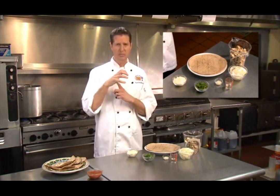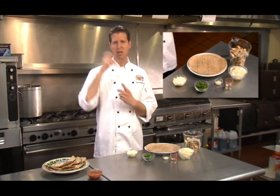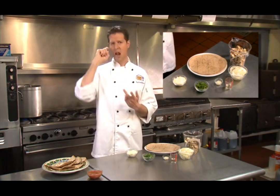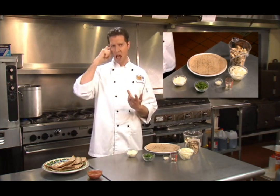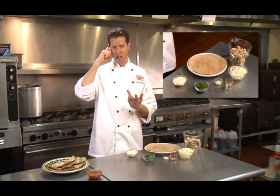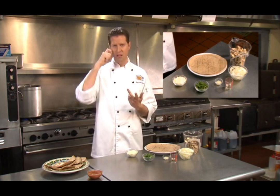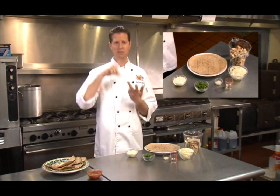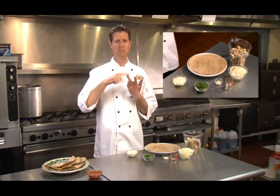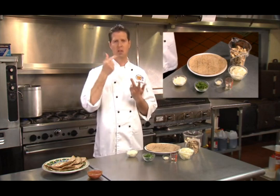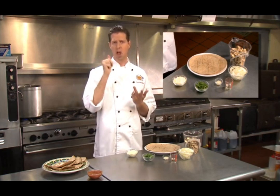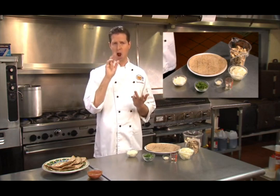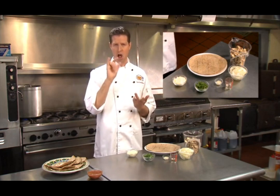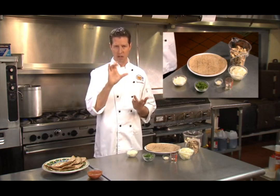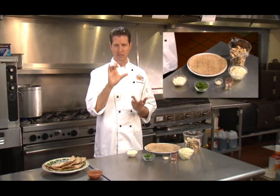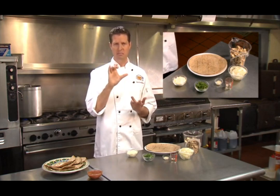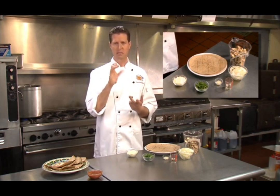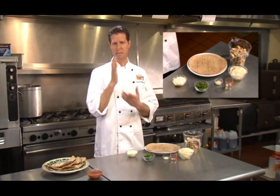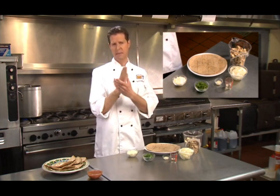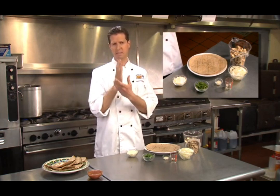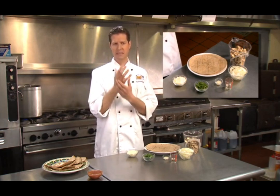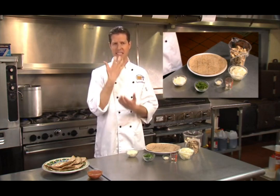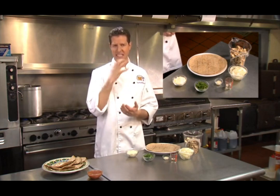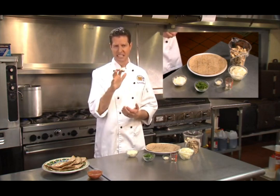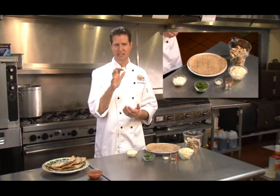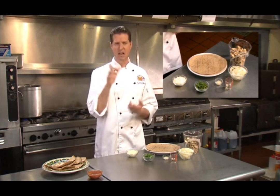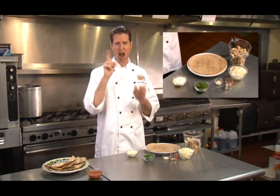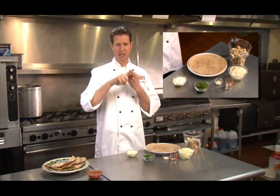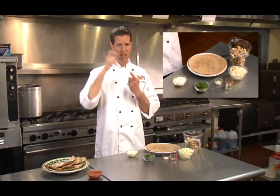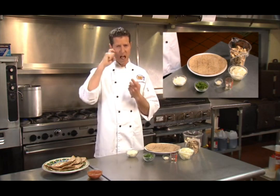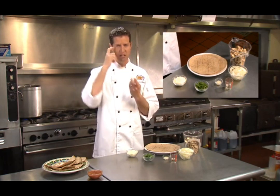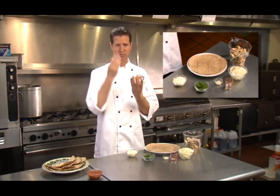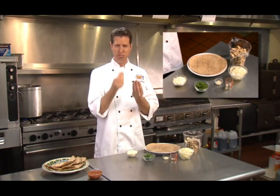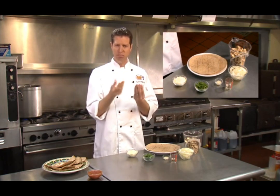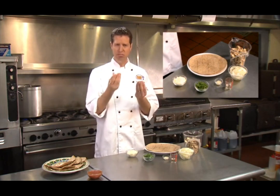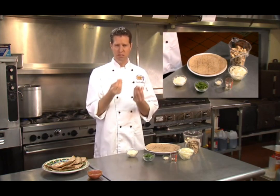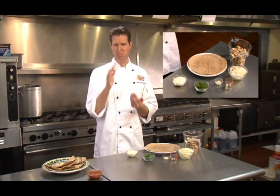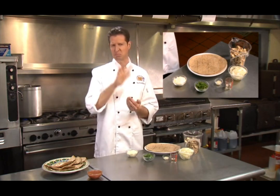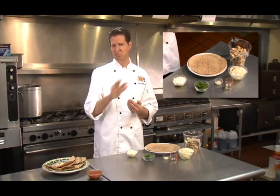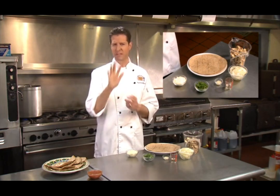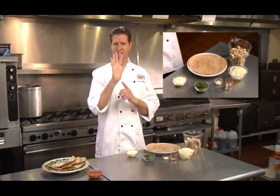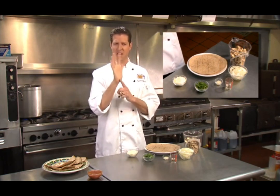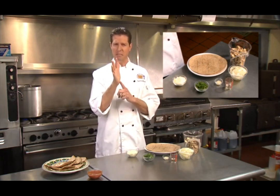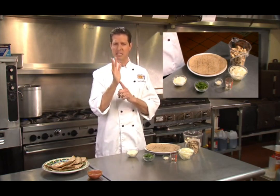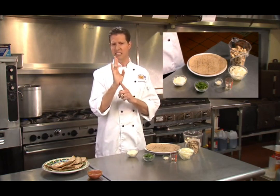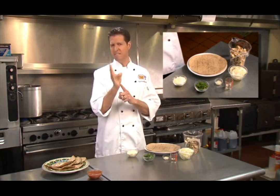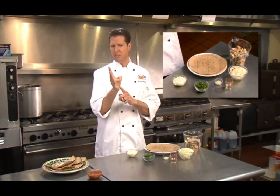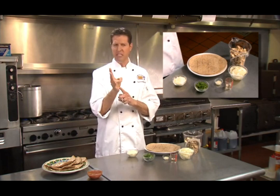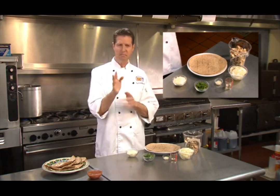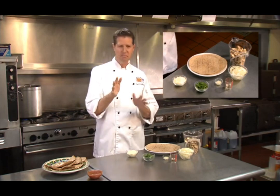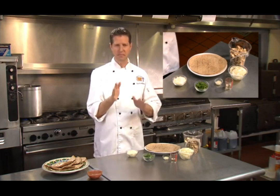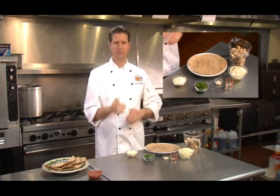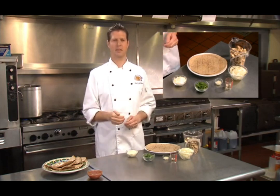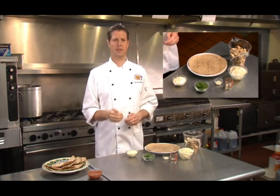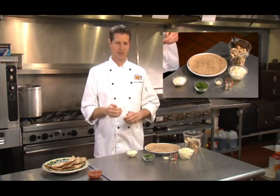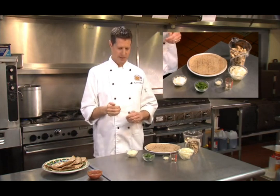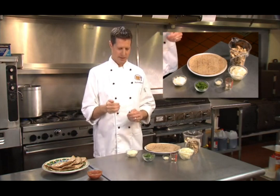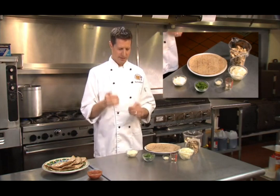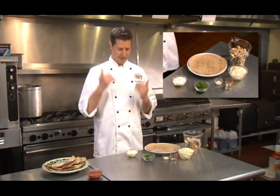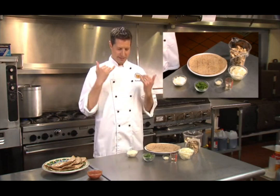Sauté mushrooms, onion, and garlic in pan over medium heat until onion is tender, about 5 to 7 minutes.